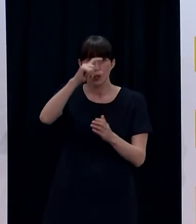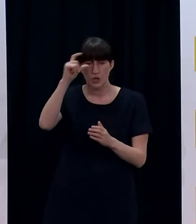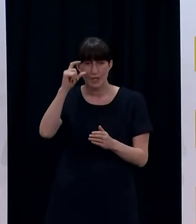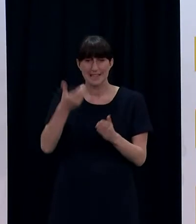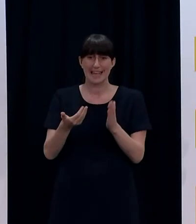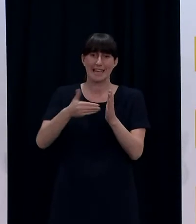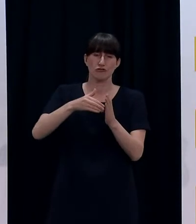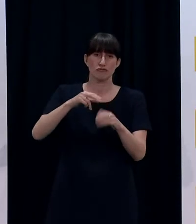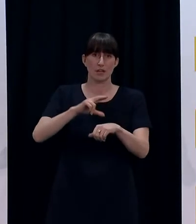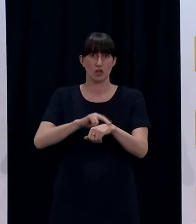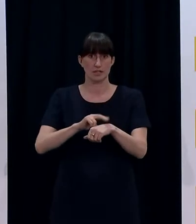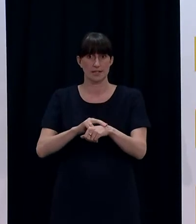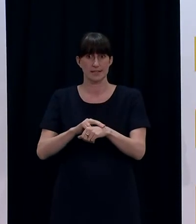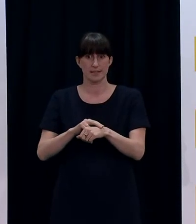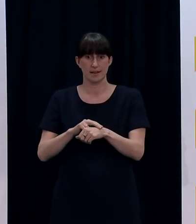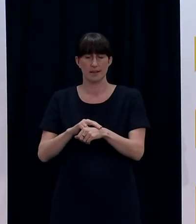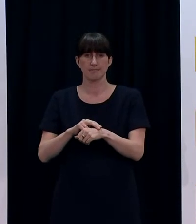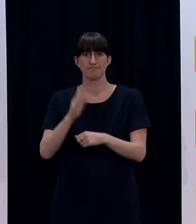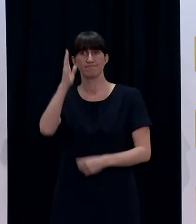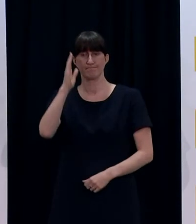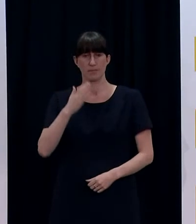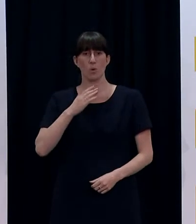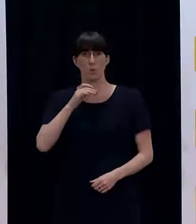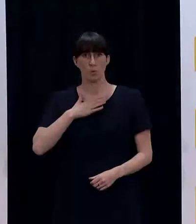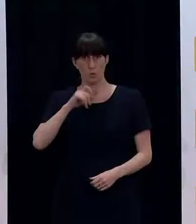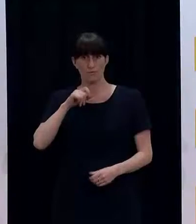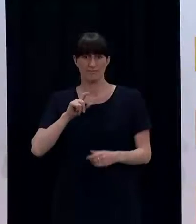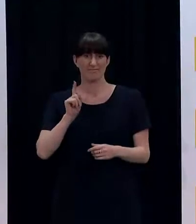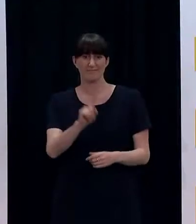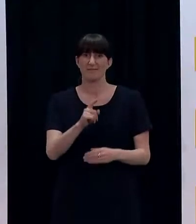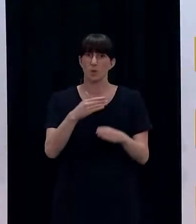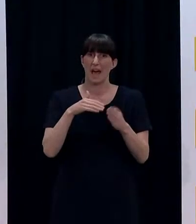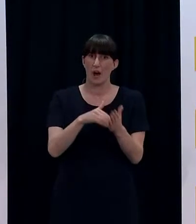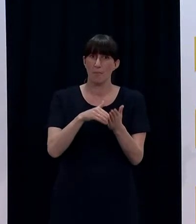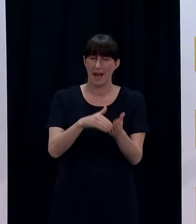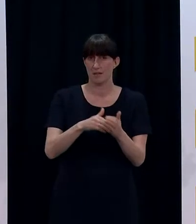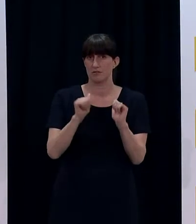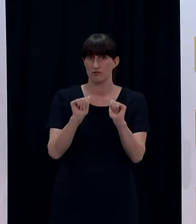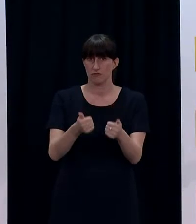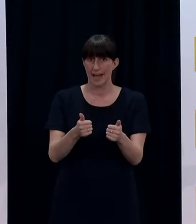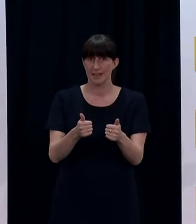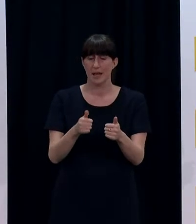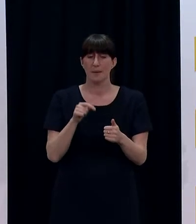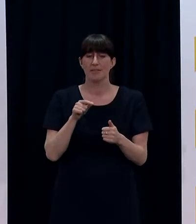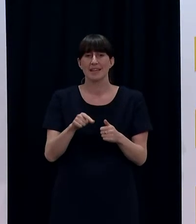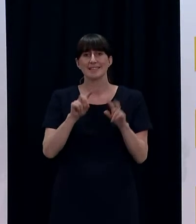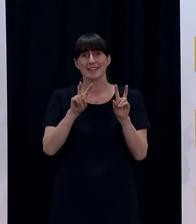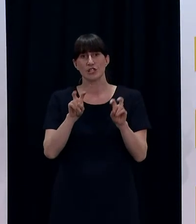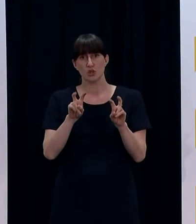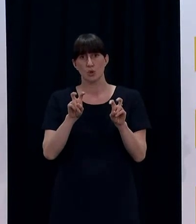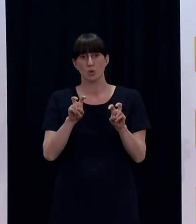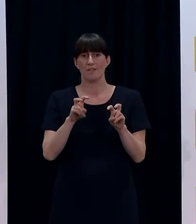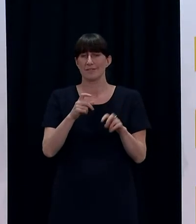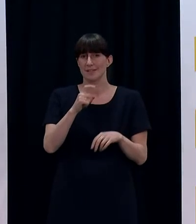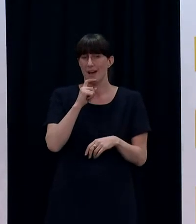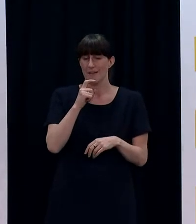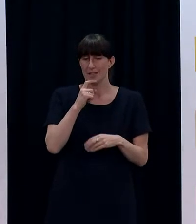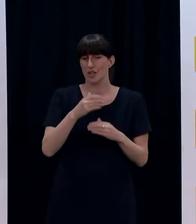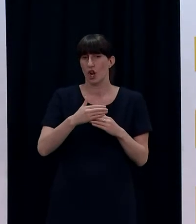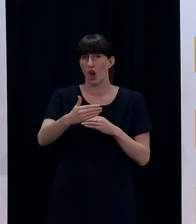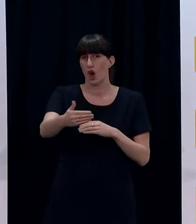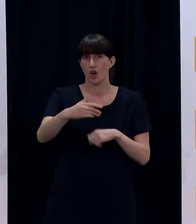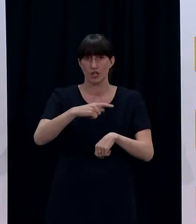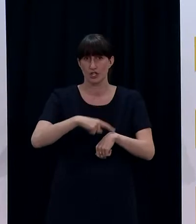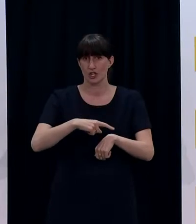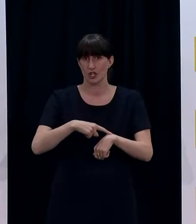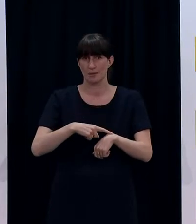of. There's a short-term issue versus a longer-term issue, and the ministry is working really closely with the DHBs across New Zealand